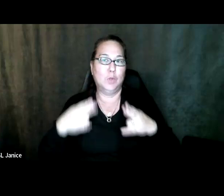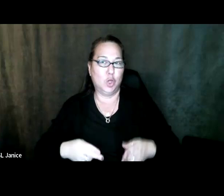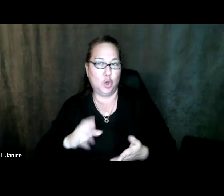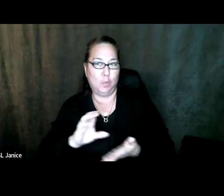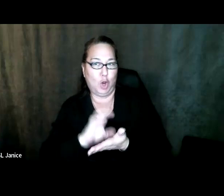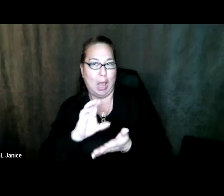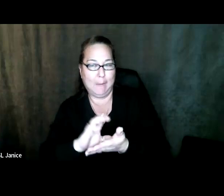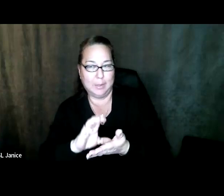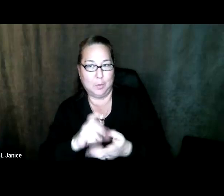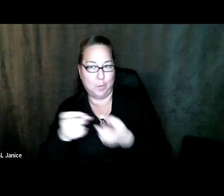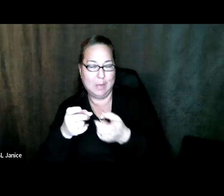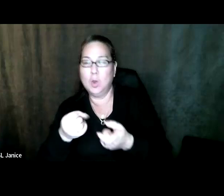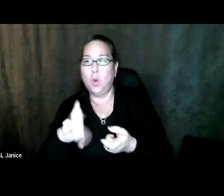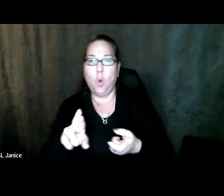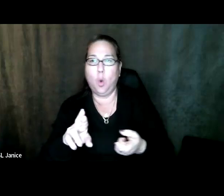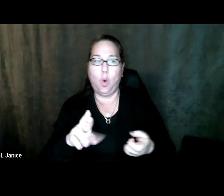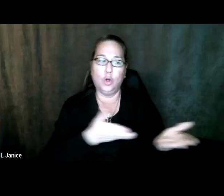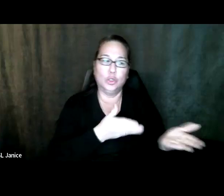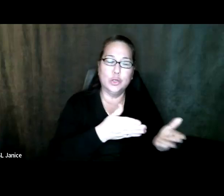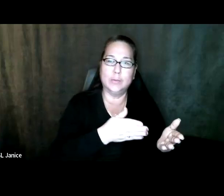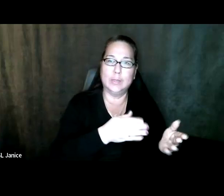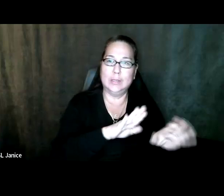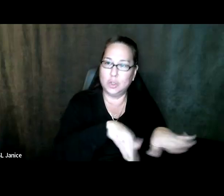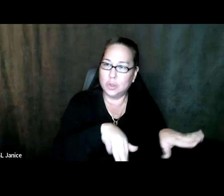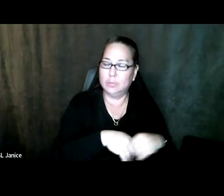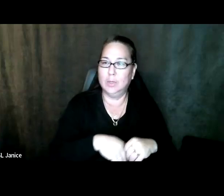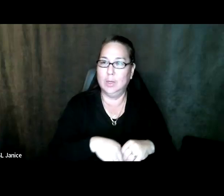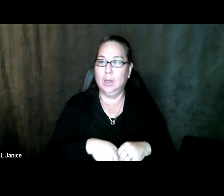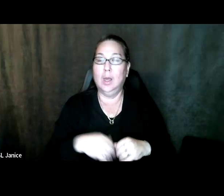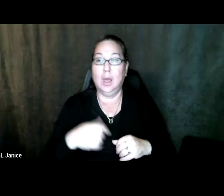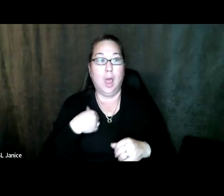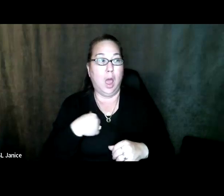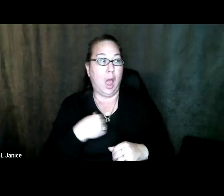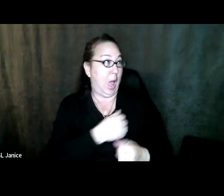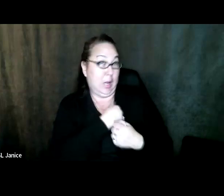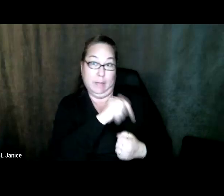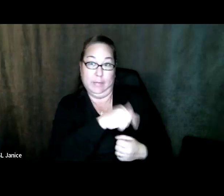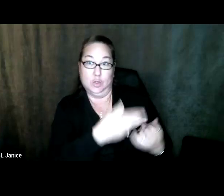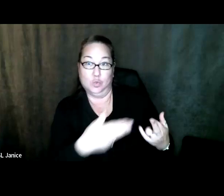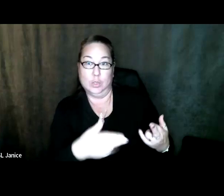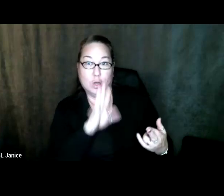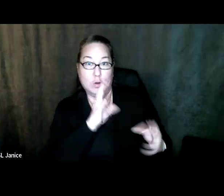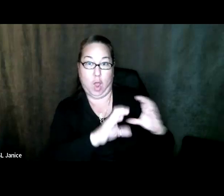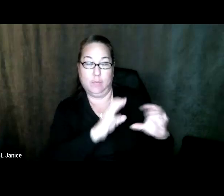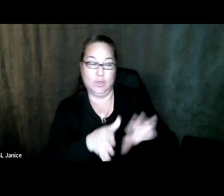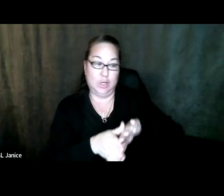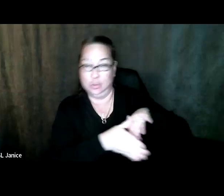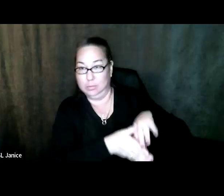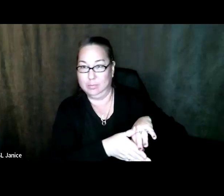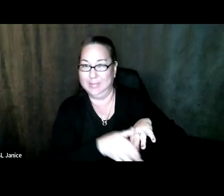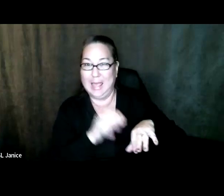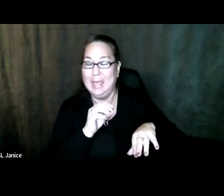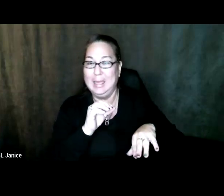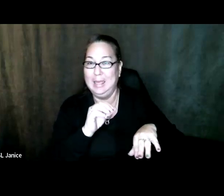the ability to support kids differently? So less about resources, because as much as I love this resource conversation, based on all of the reports, it does not look